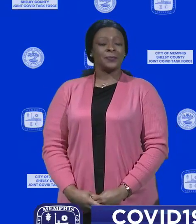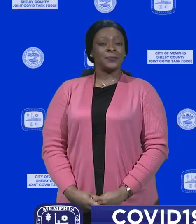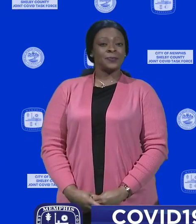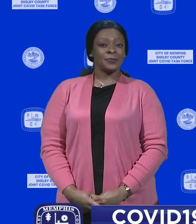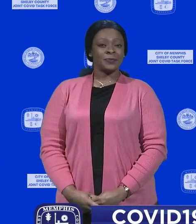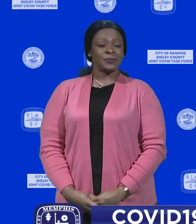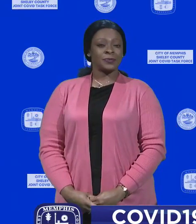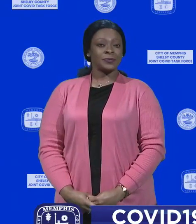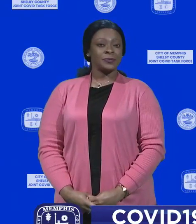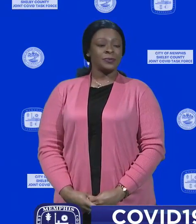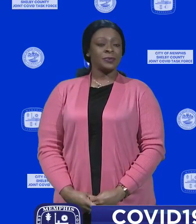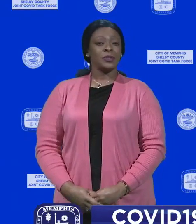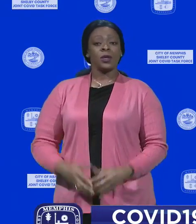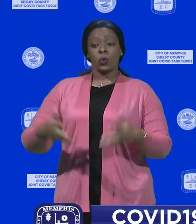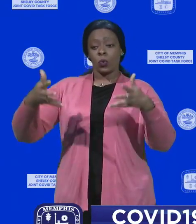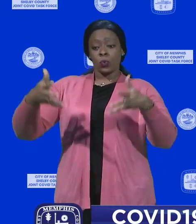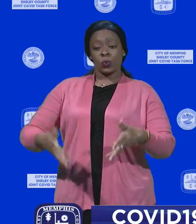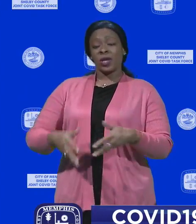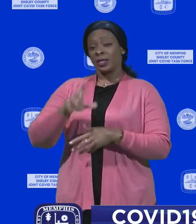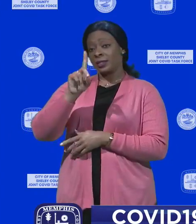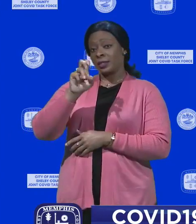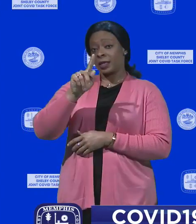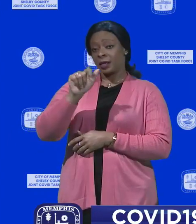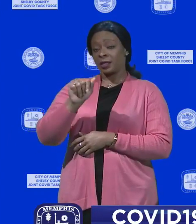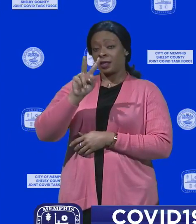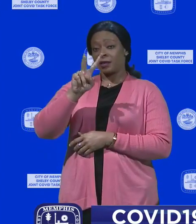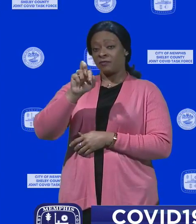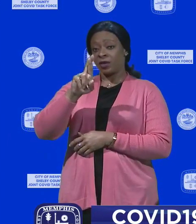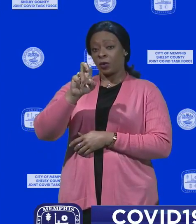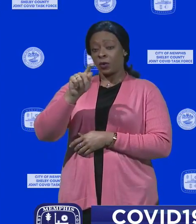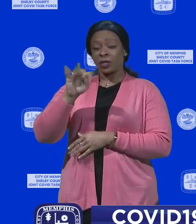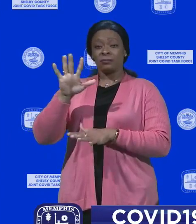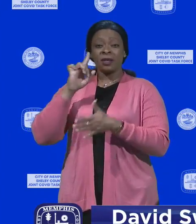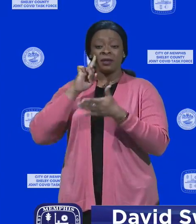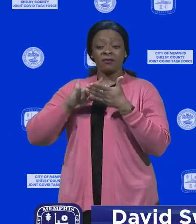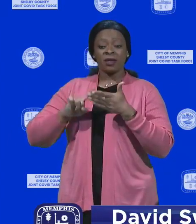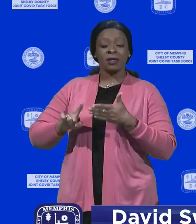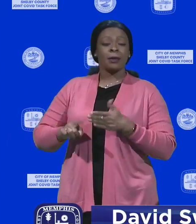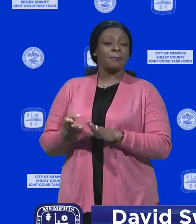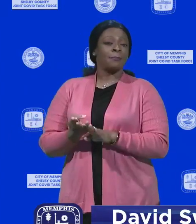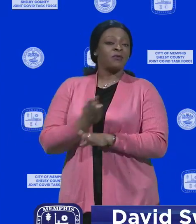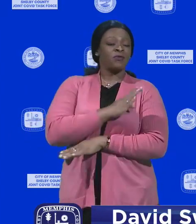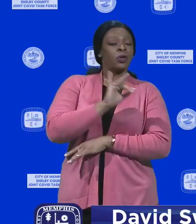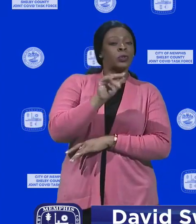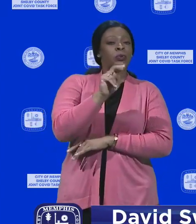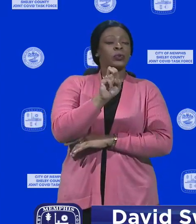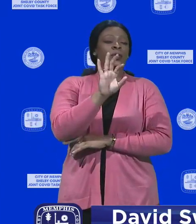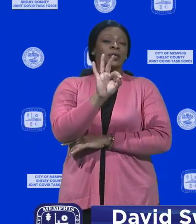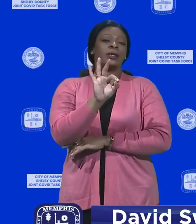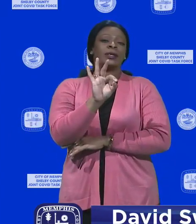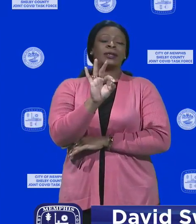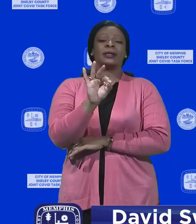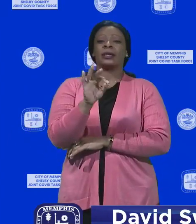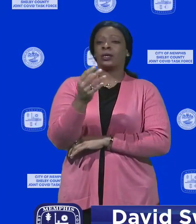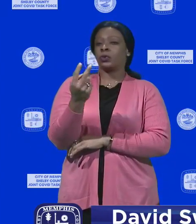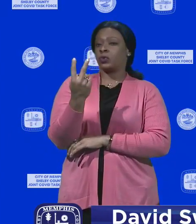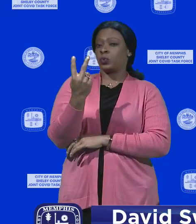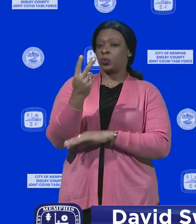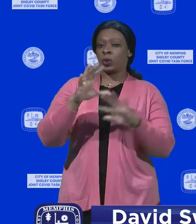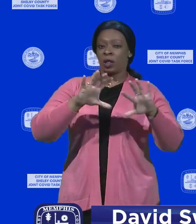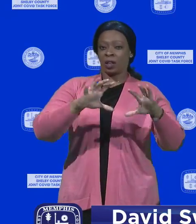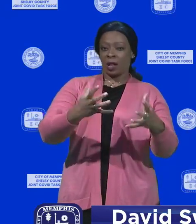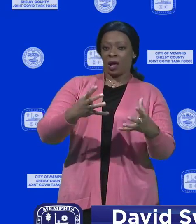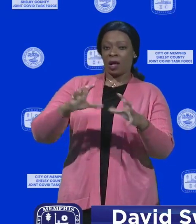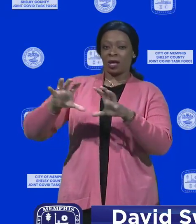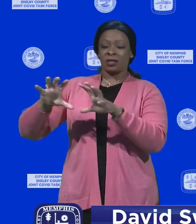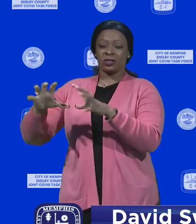far as the rest of the Delta variant investigations, prior to June 9th, we had 2 clusters